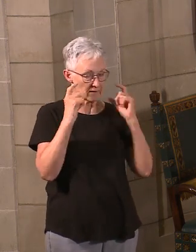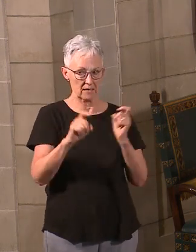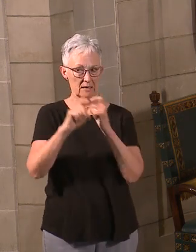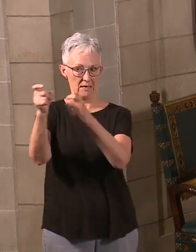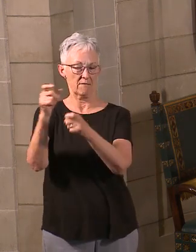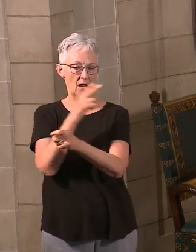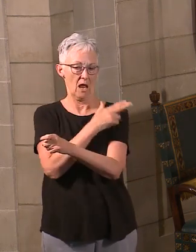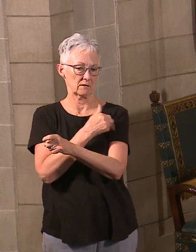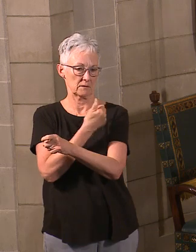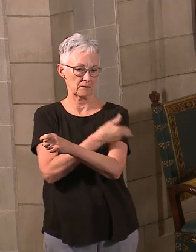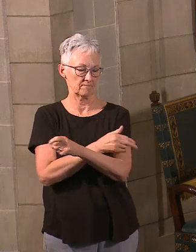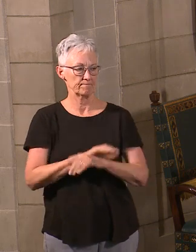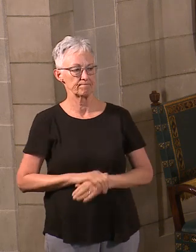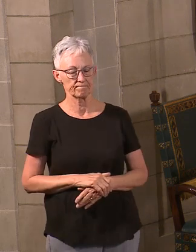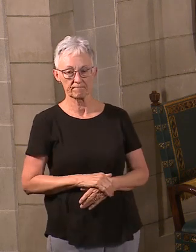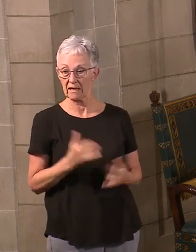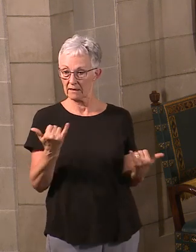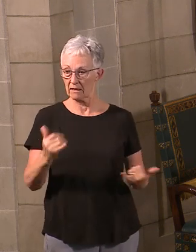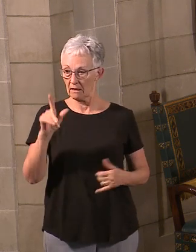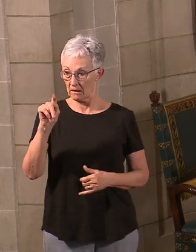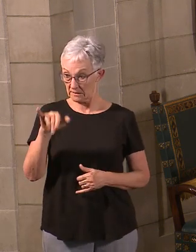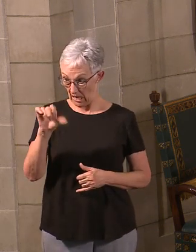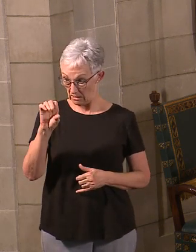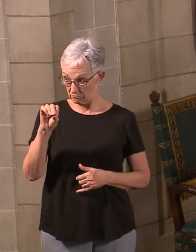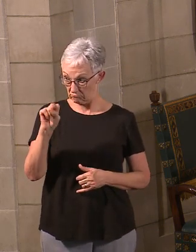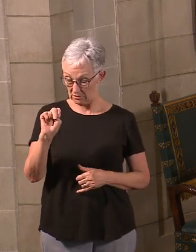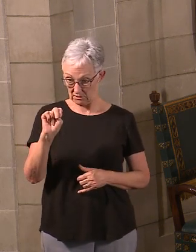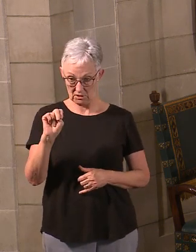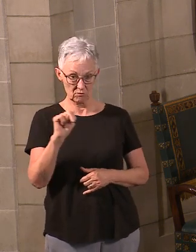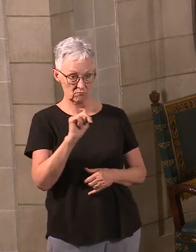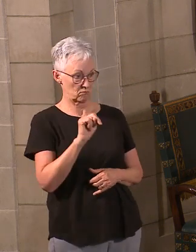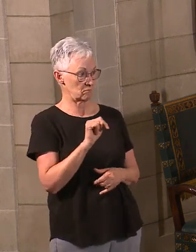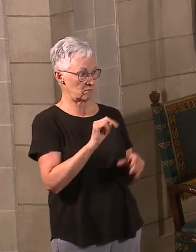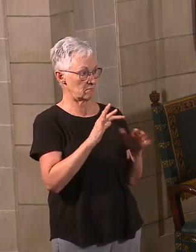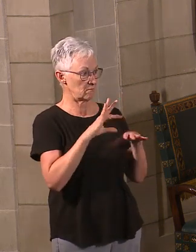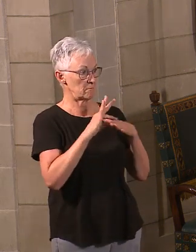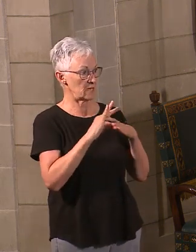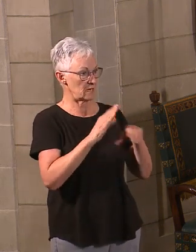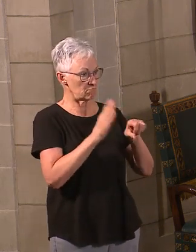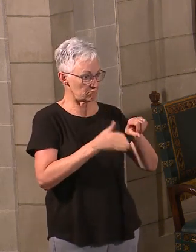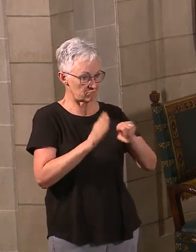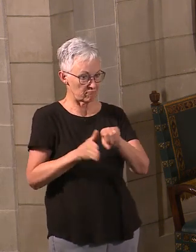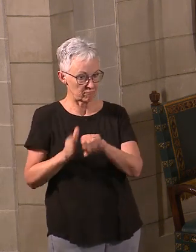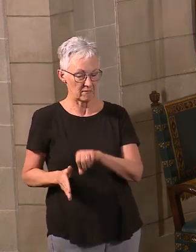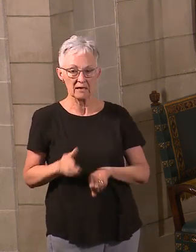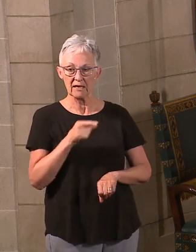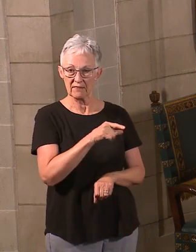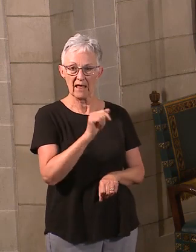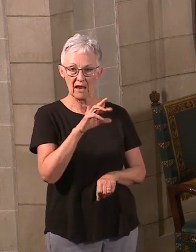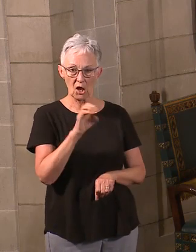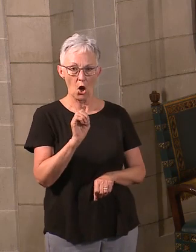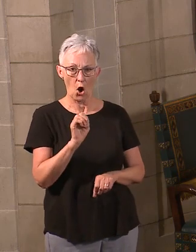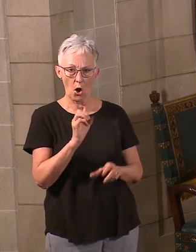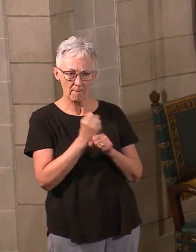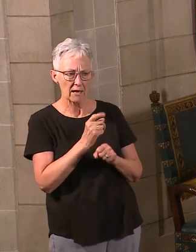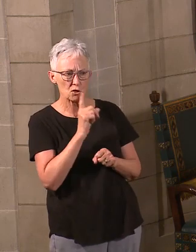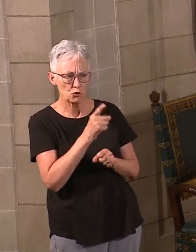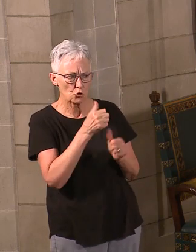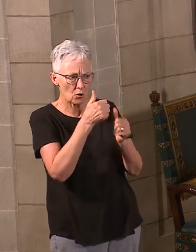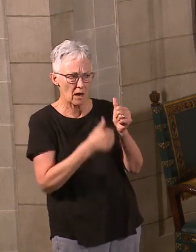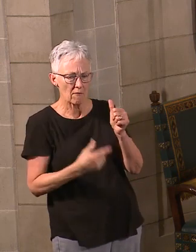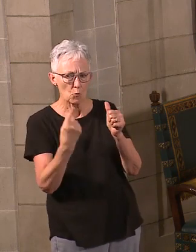is they're taking temperatures of everybody who is going into the plant to make sure that nobody is sick and sending people home who are. And then also